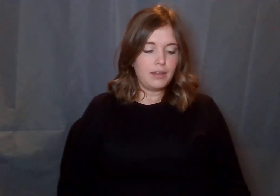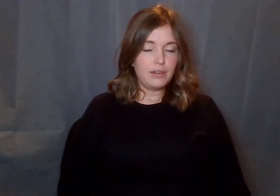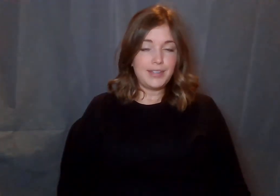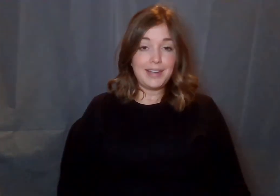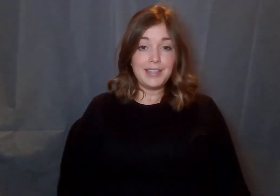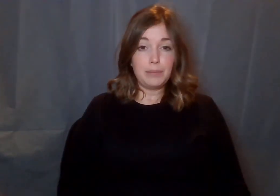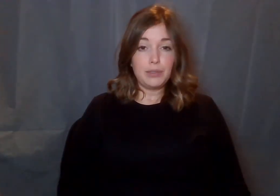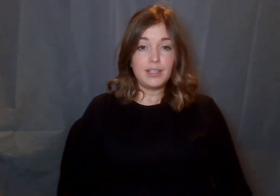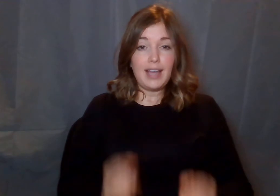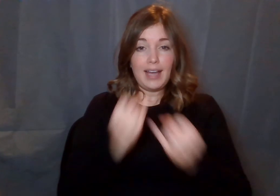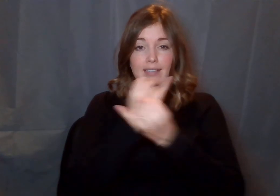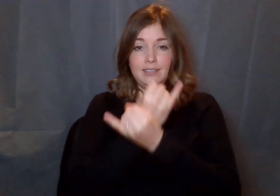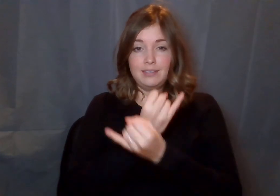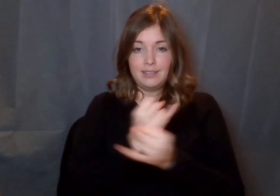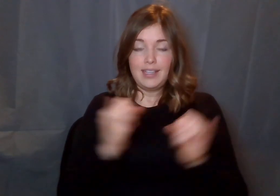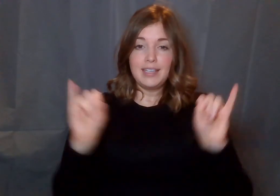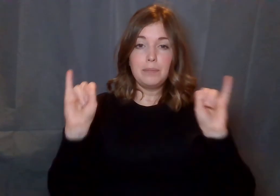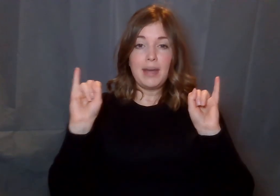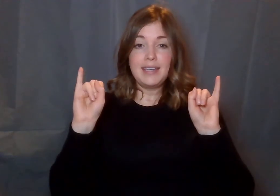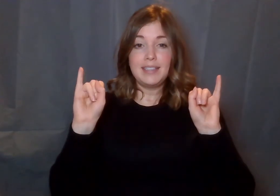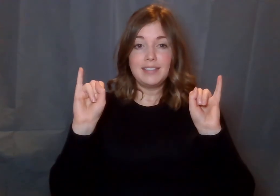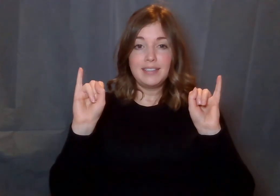Other signs similar to that. Independent.